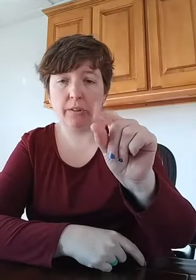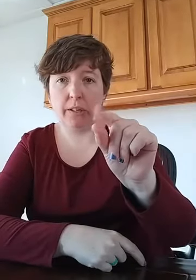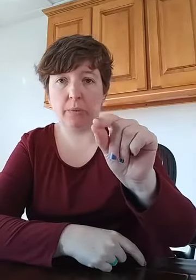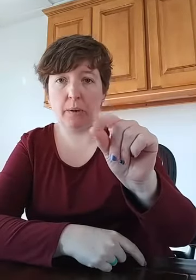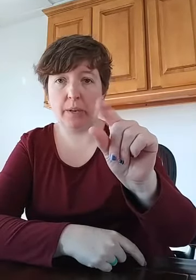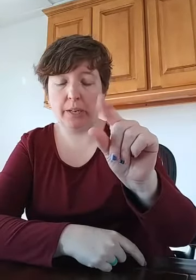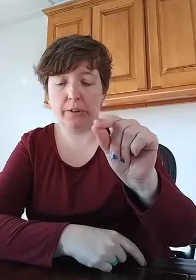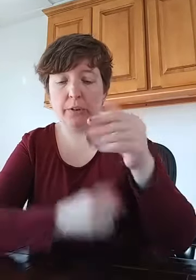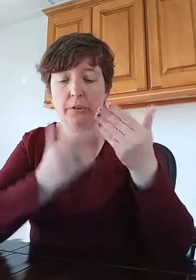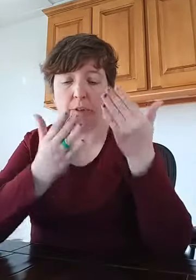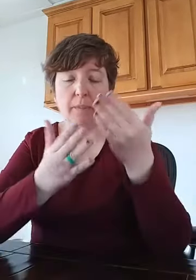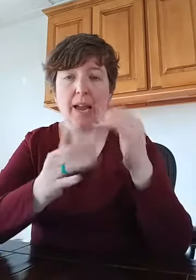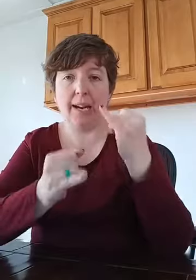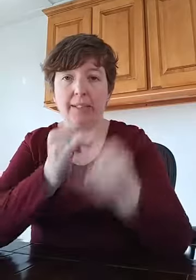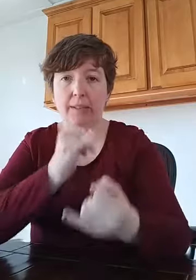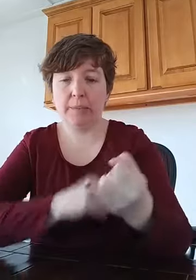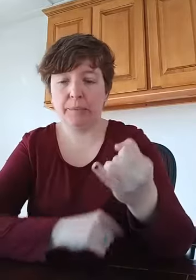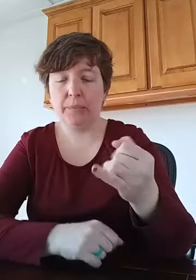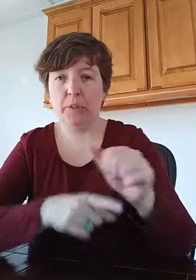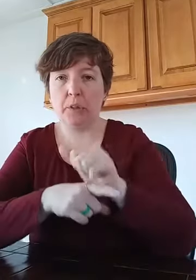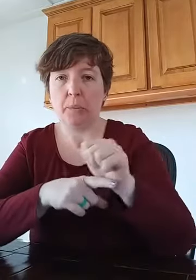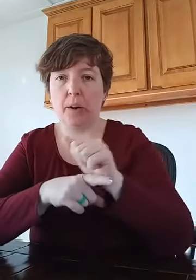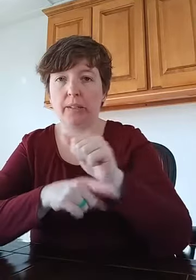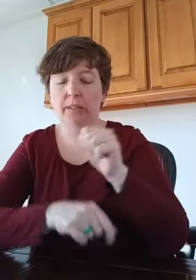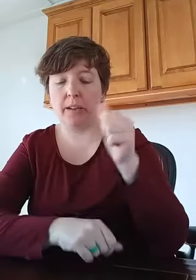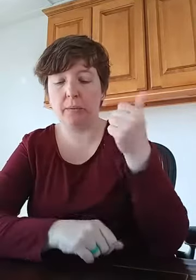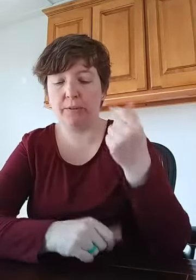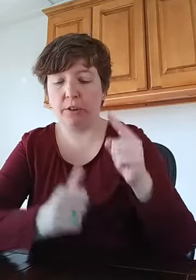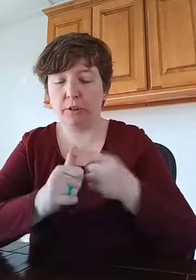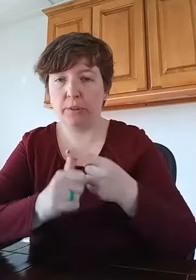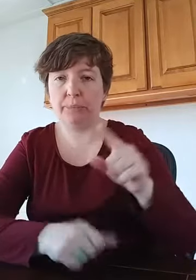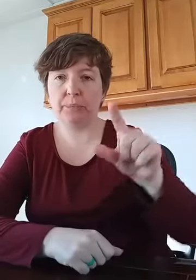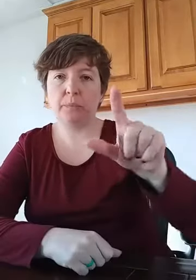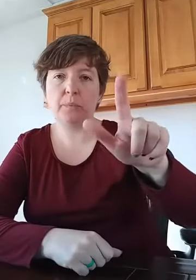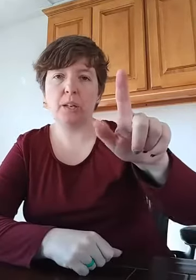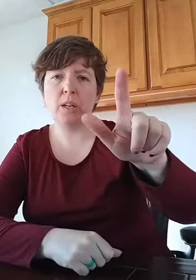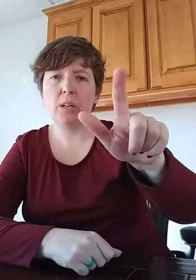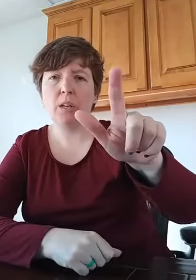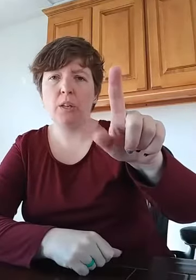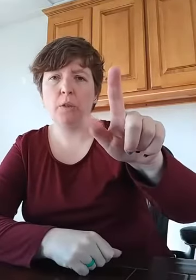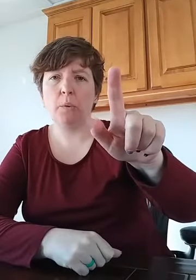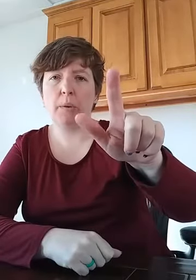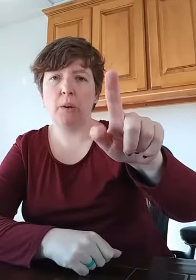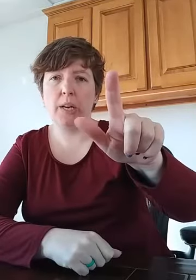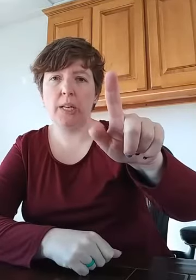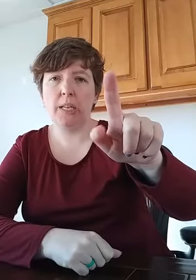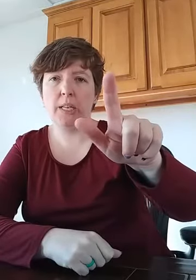why I want to introduce them last so you can practice the other ones first. 21,